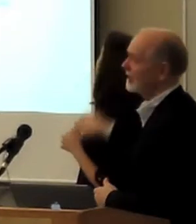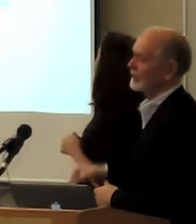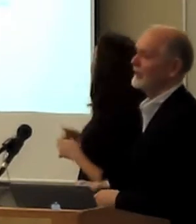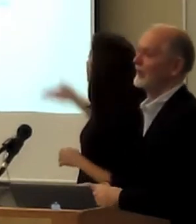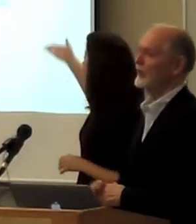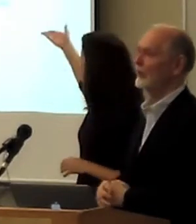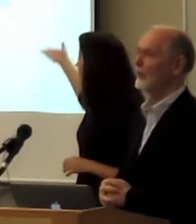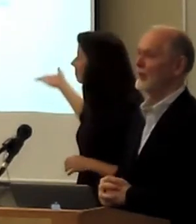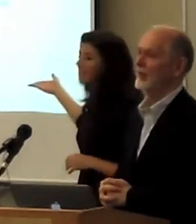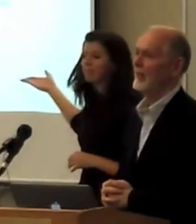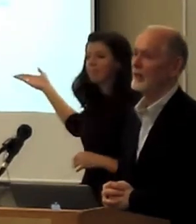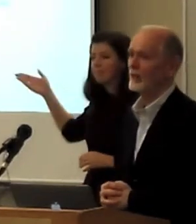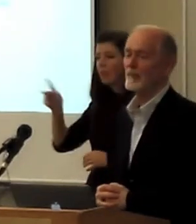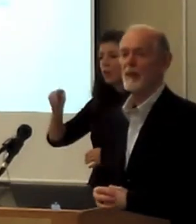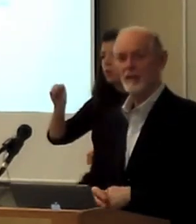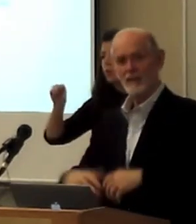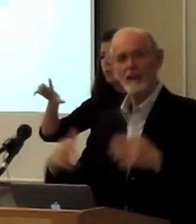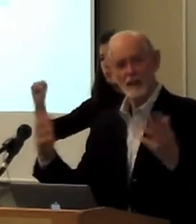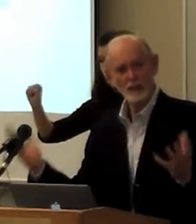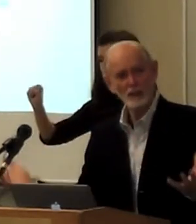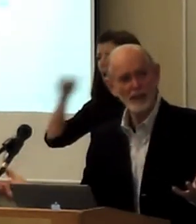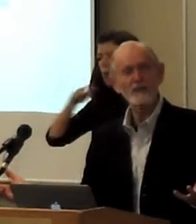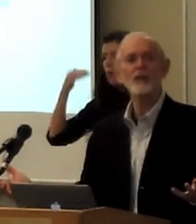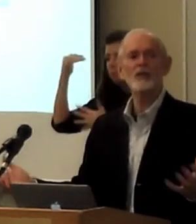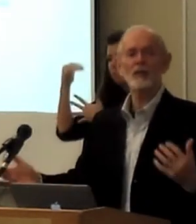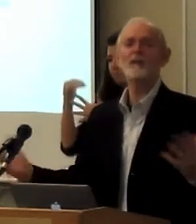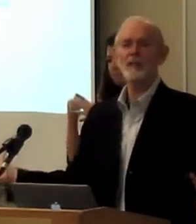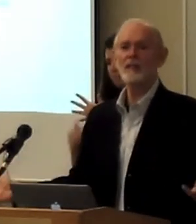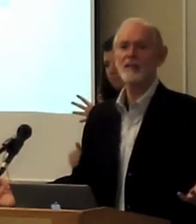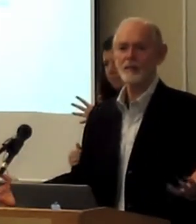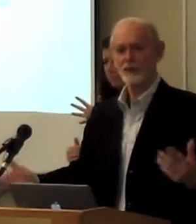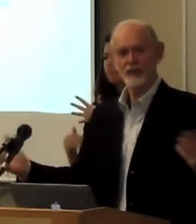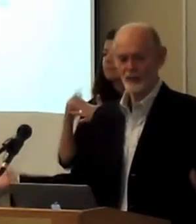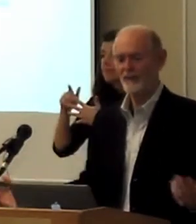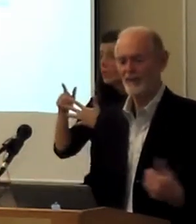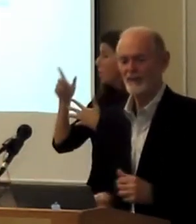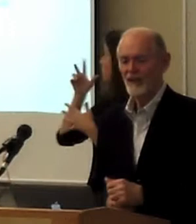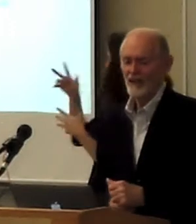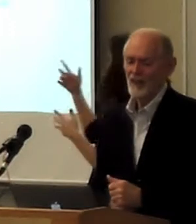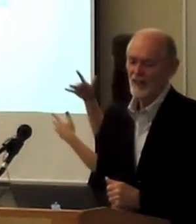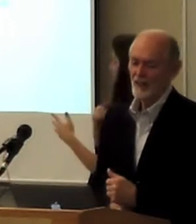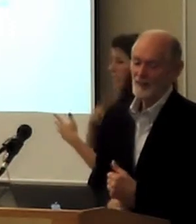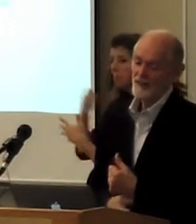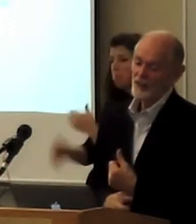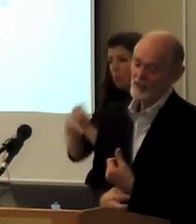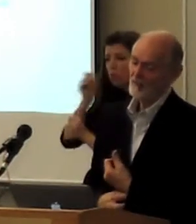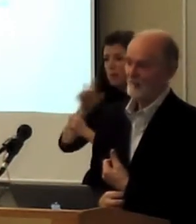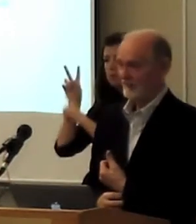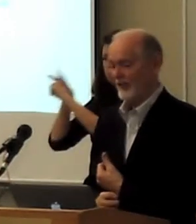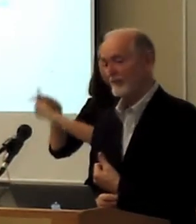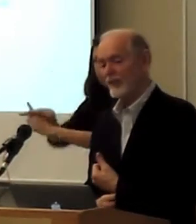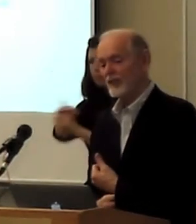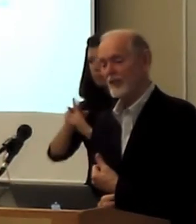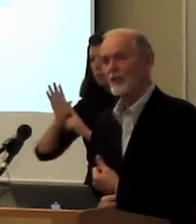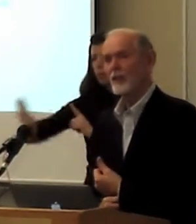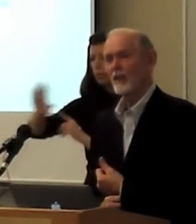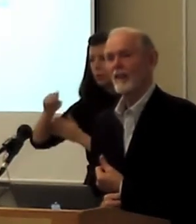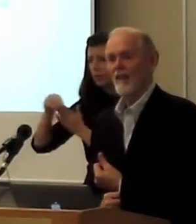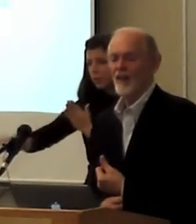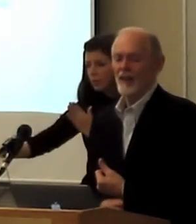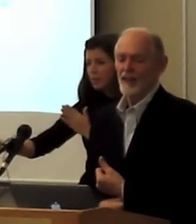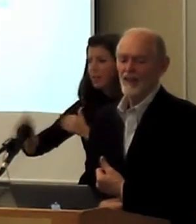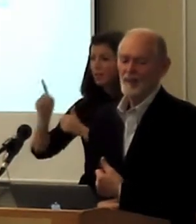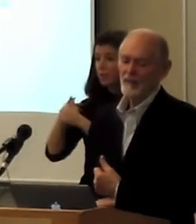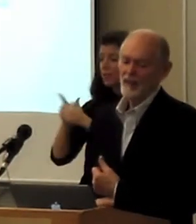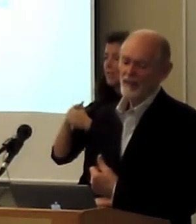these are the set of tools that I'll talk about, and you will be able to use all of these with your students. The first and simplest is the